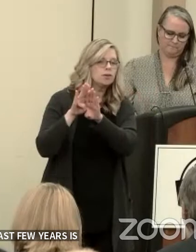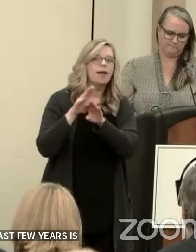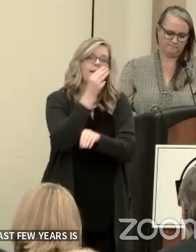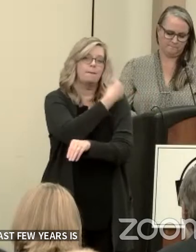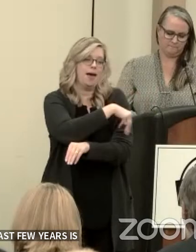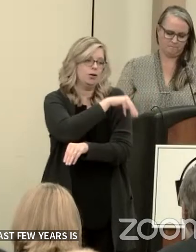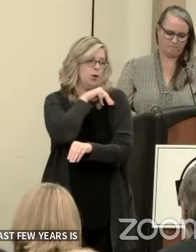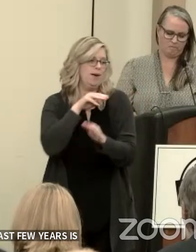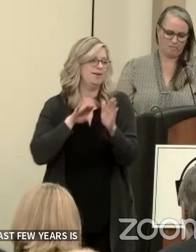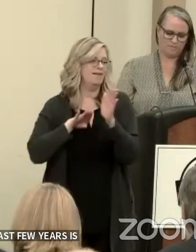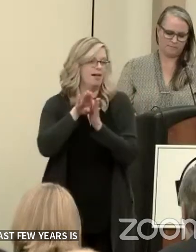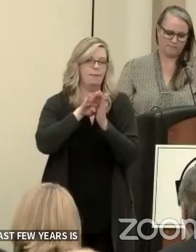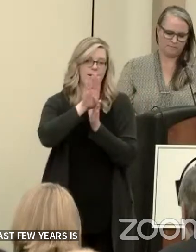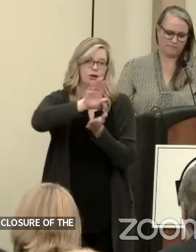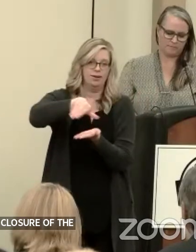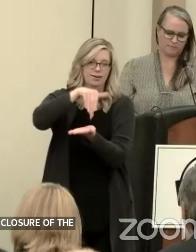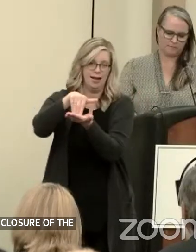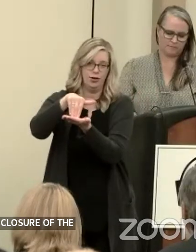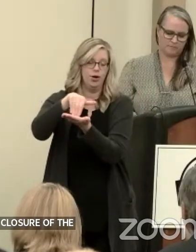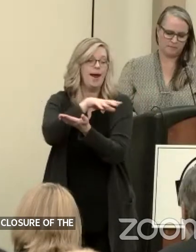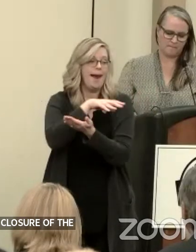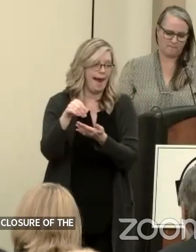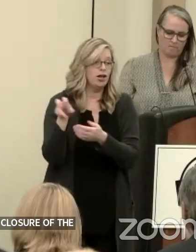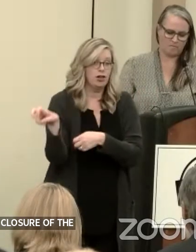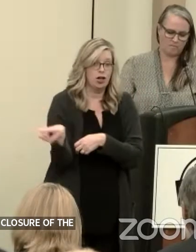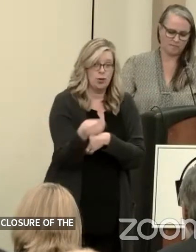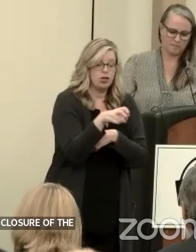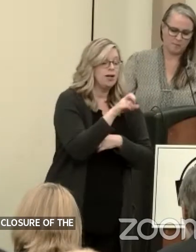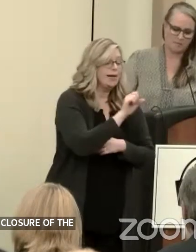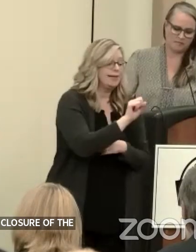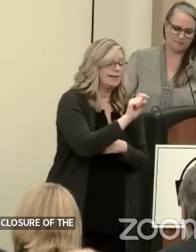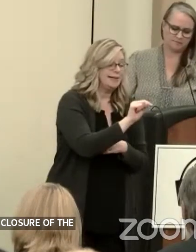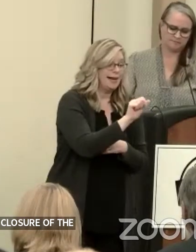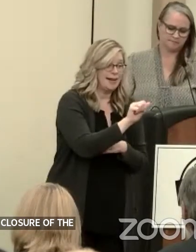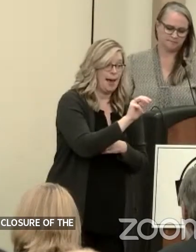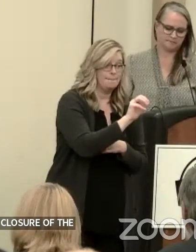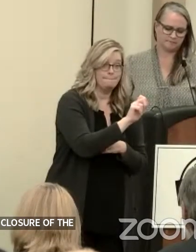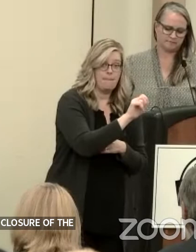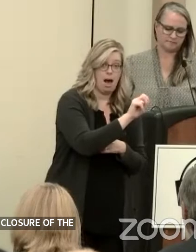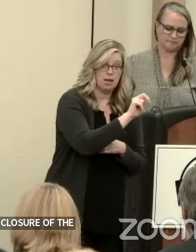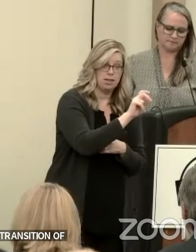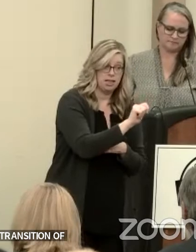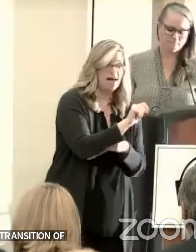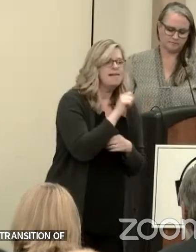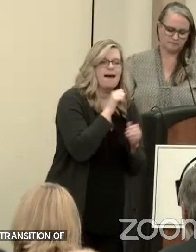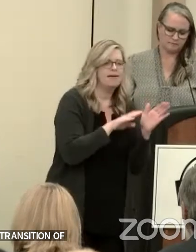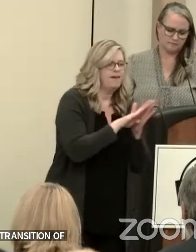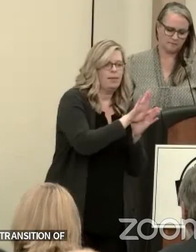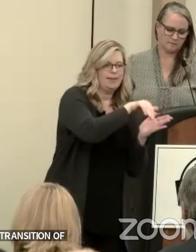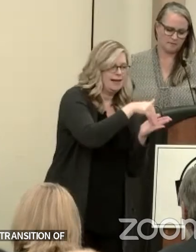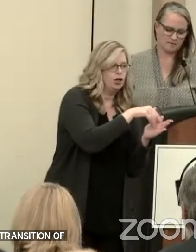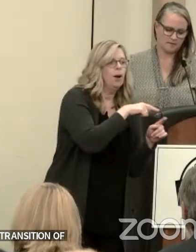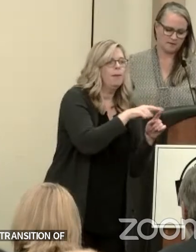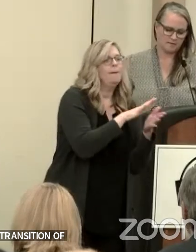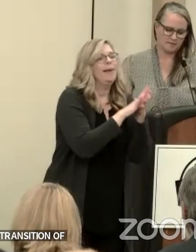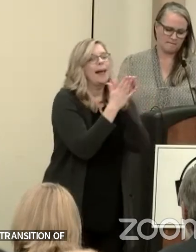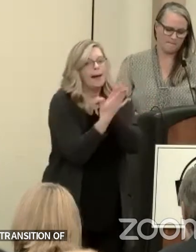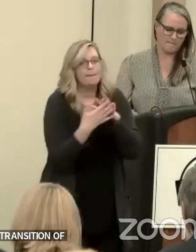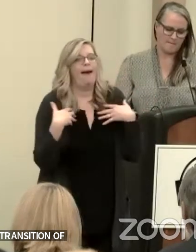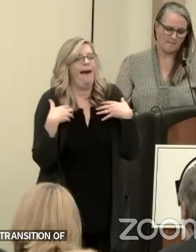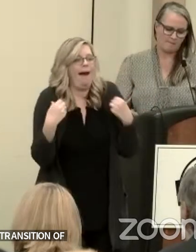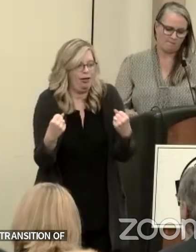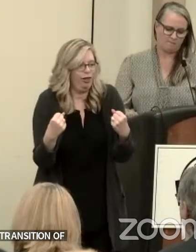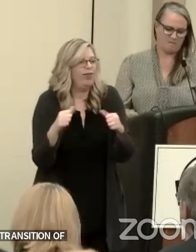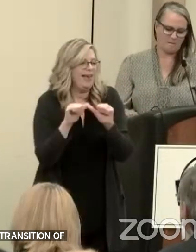Developmental Center, as well as the transition of Saint Amant away from a developmental center to a health agency, so that for the